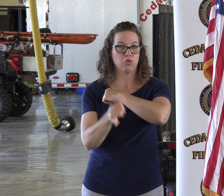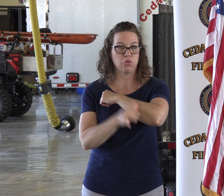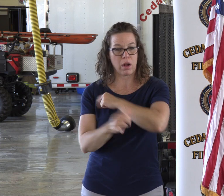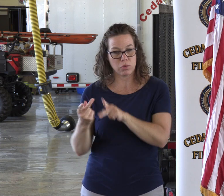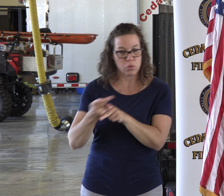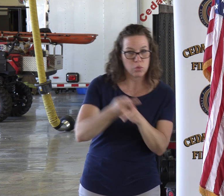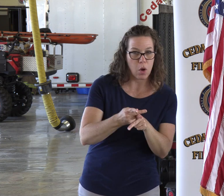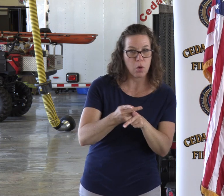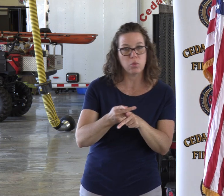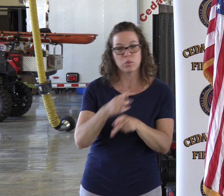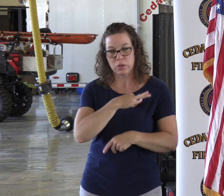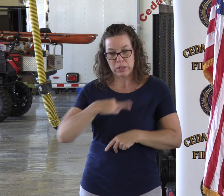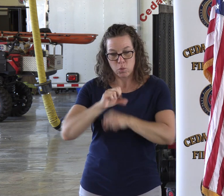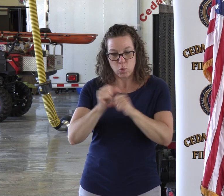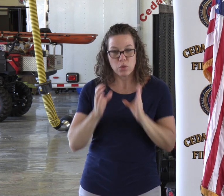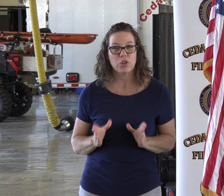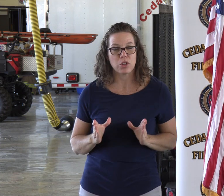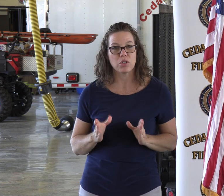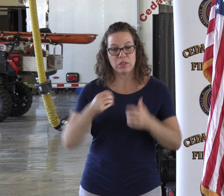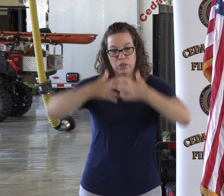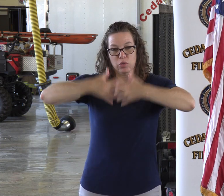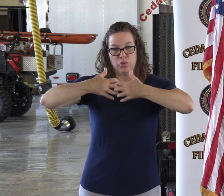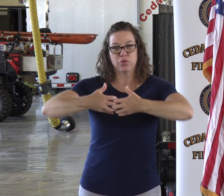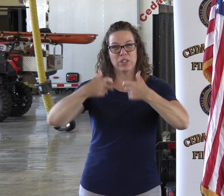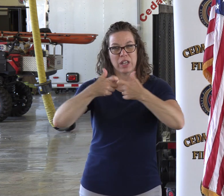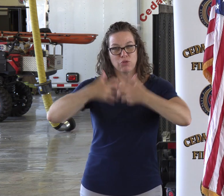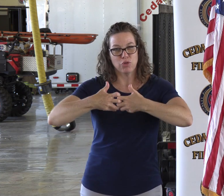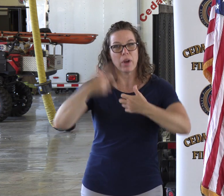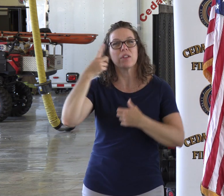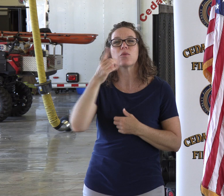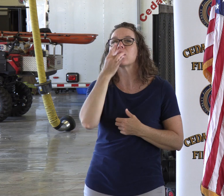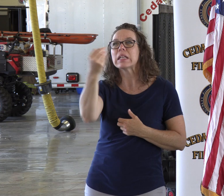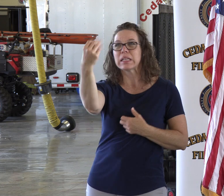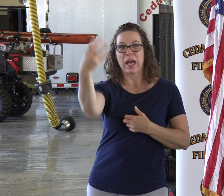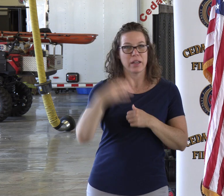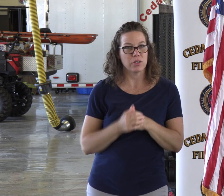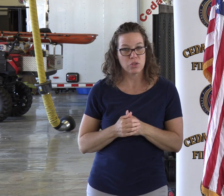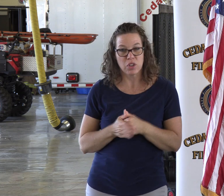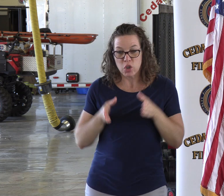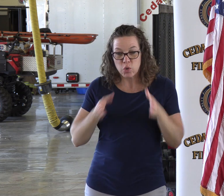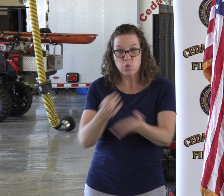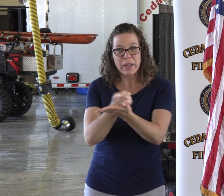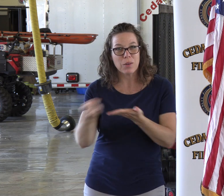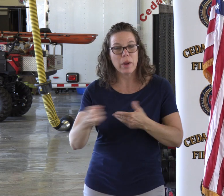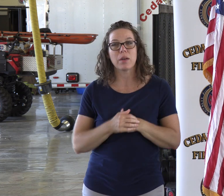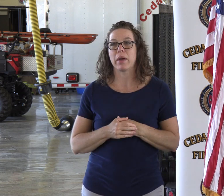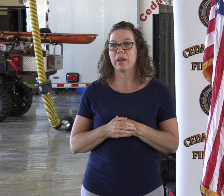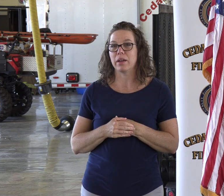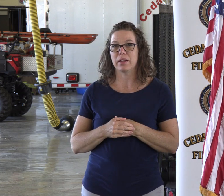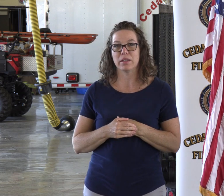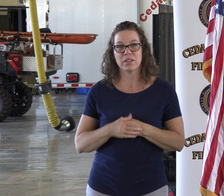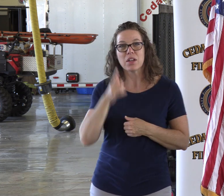and crews and generators for traffic signals, street equipment, park